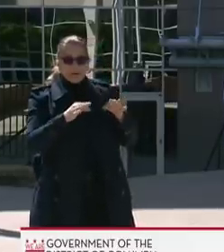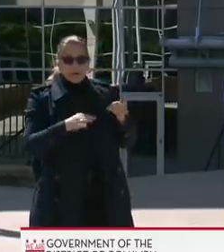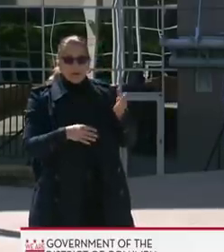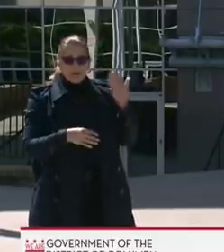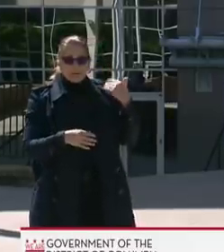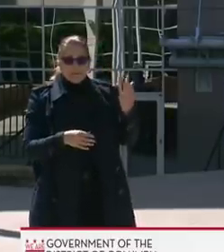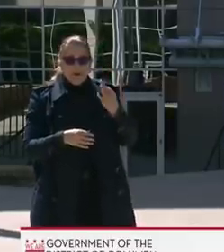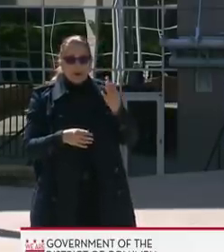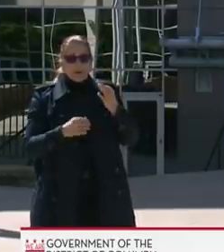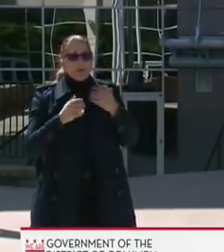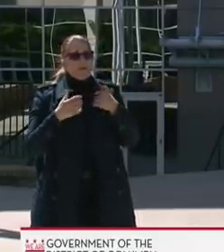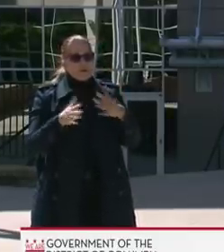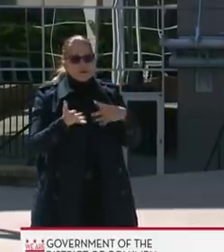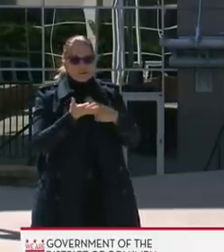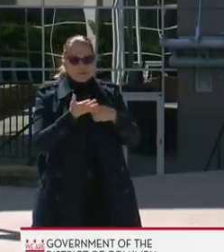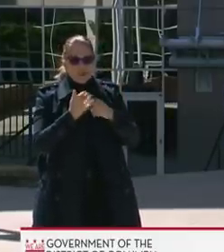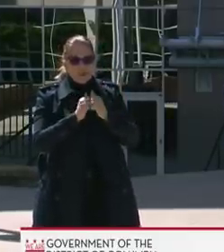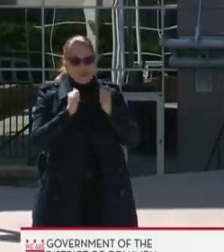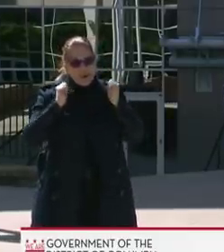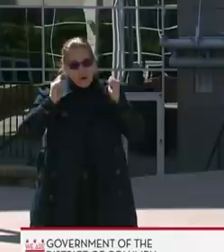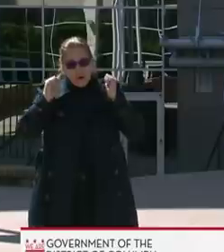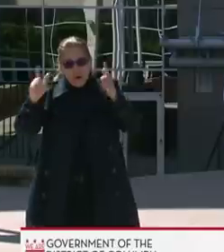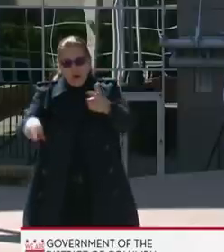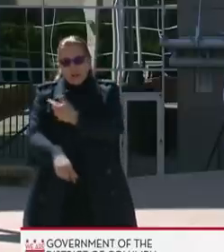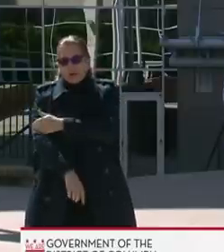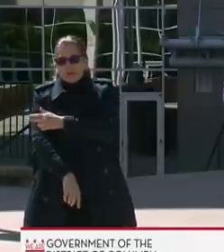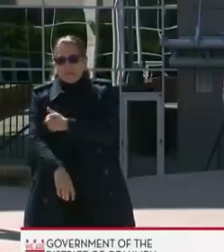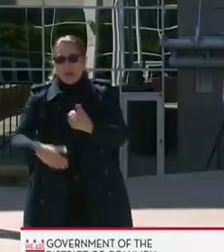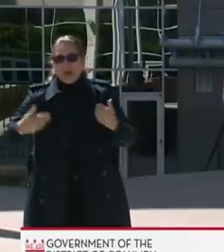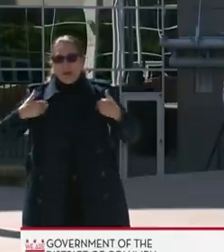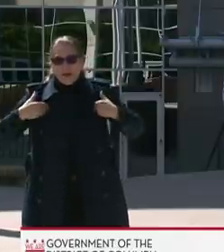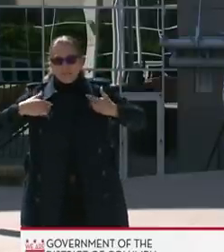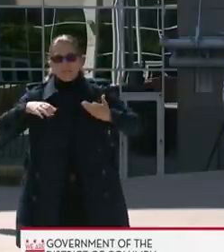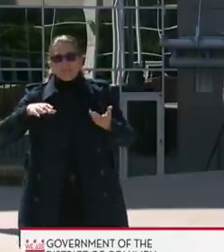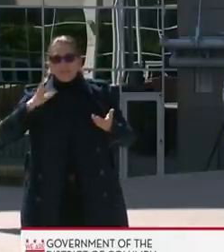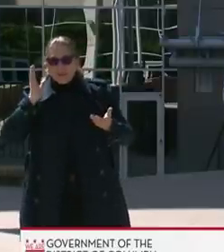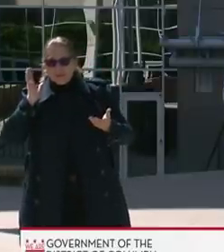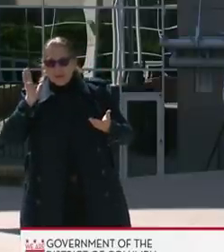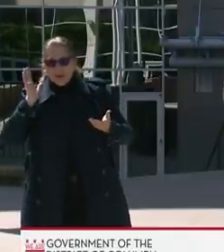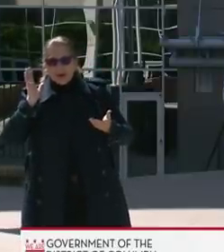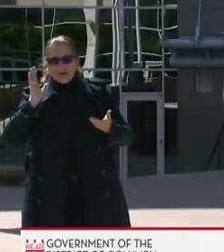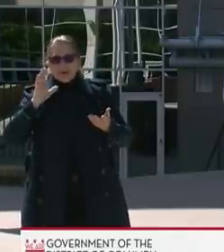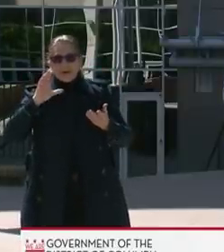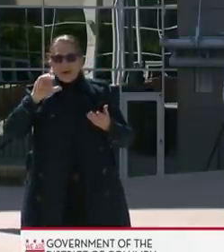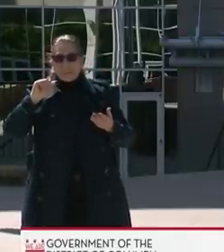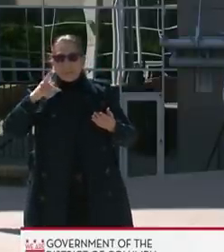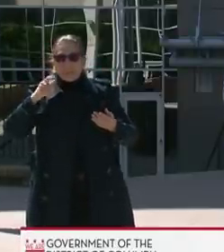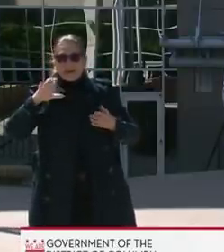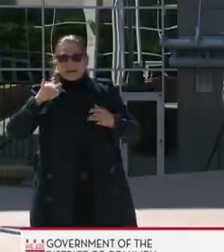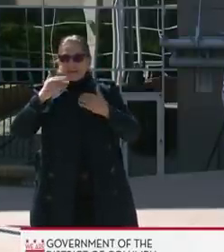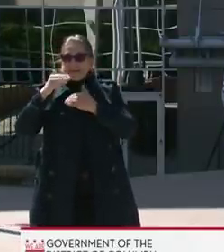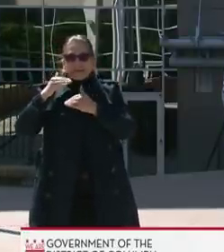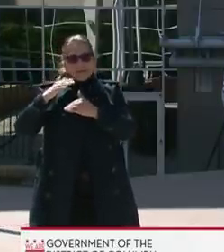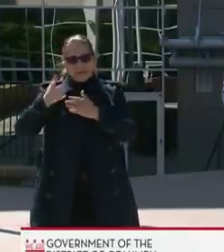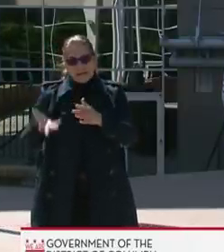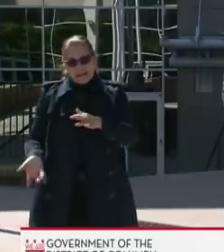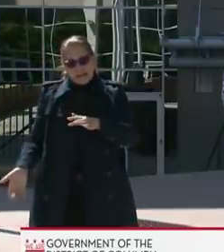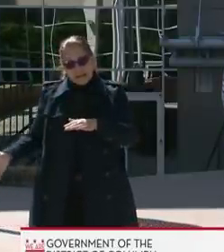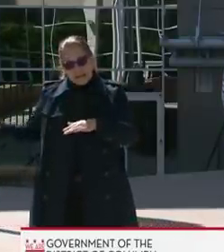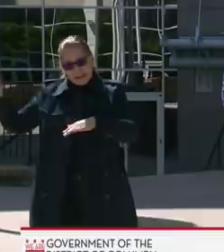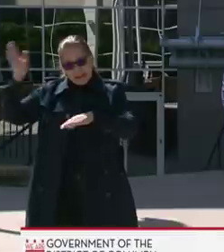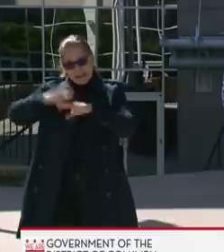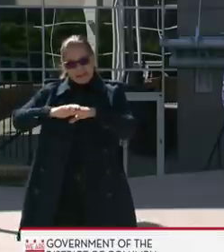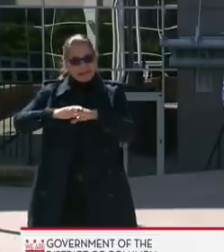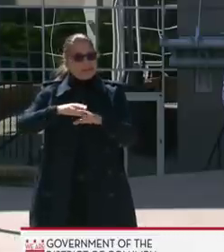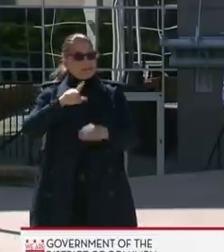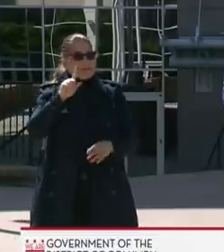providers to ensure that they up their capacity by 125%. and we are going to